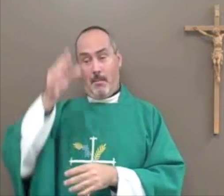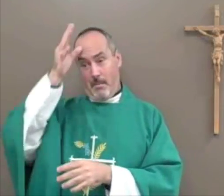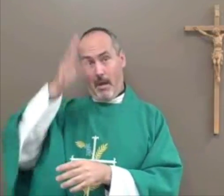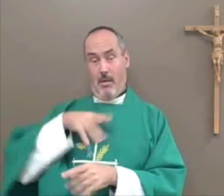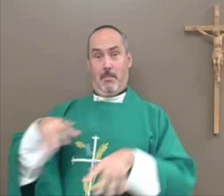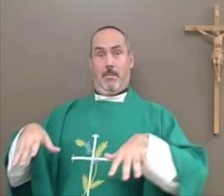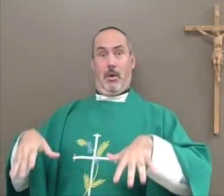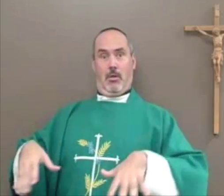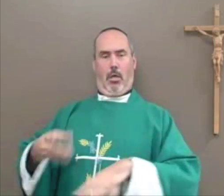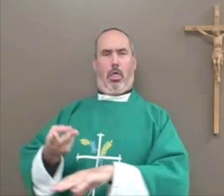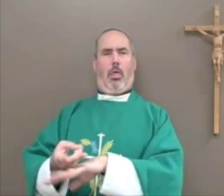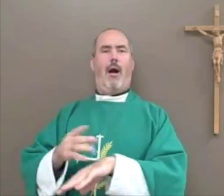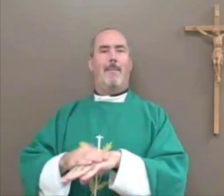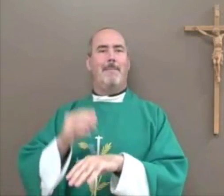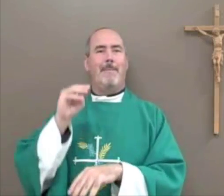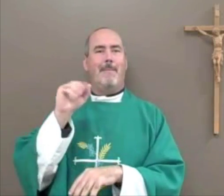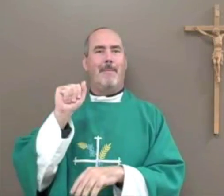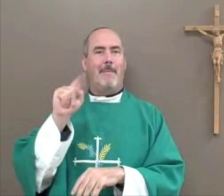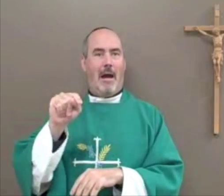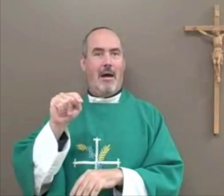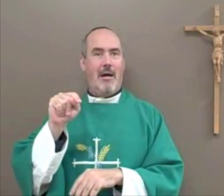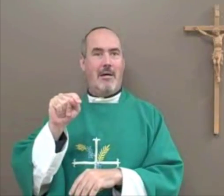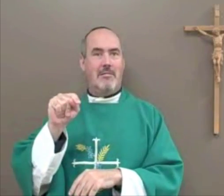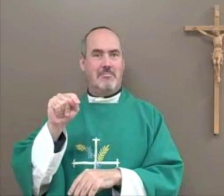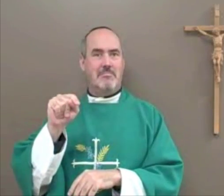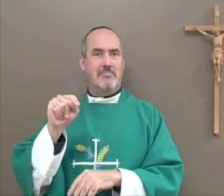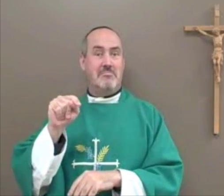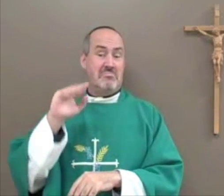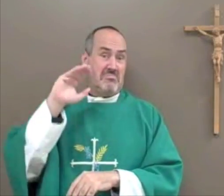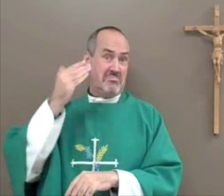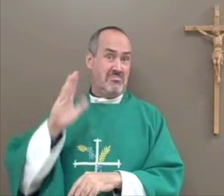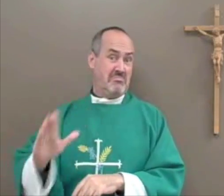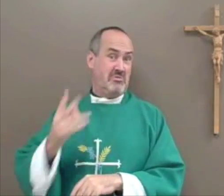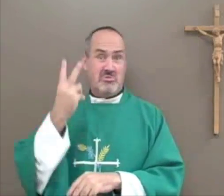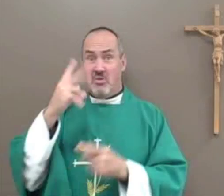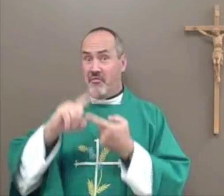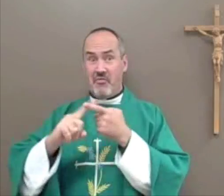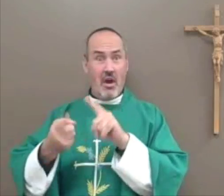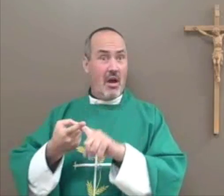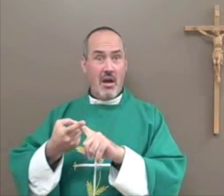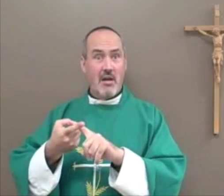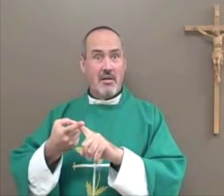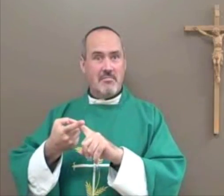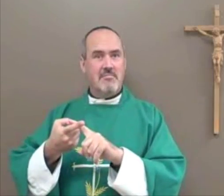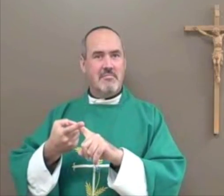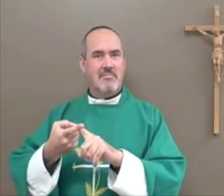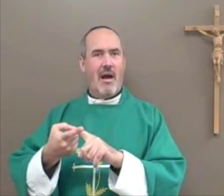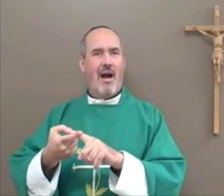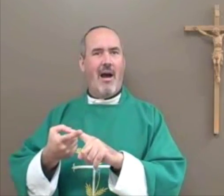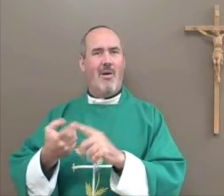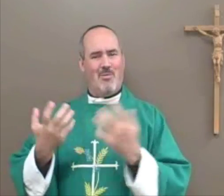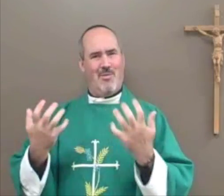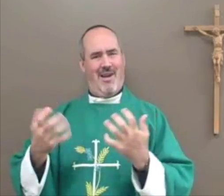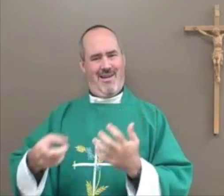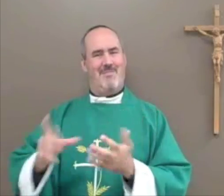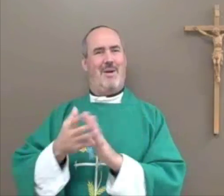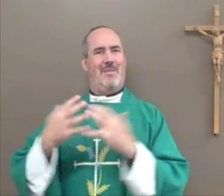The gospel says that a man that was paralyzed was laying on a mat, and he had two friends that